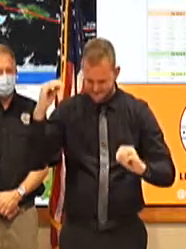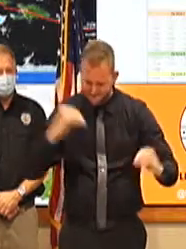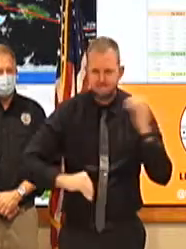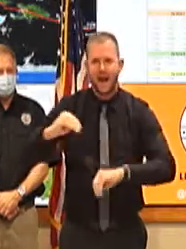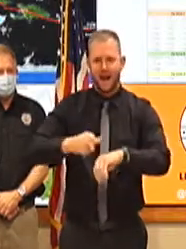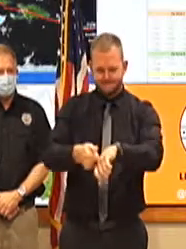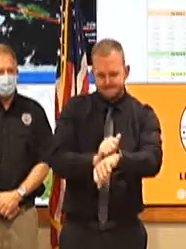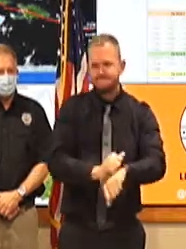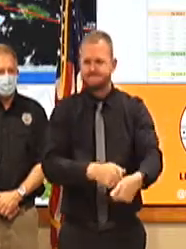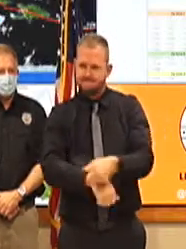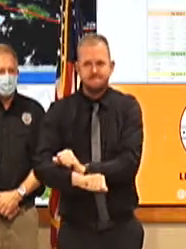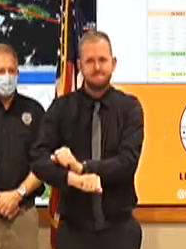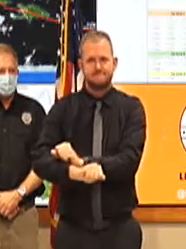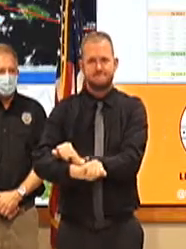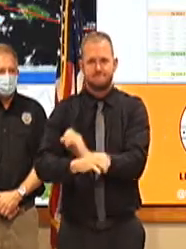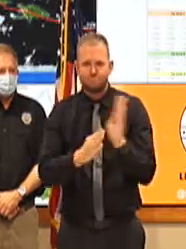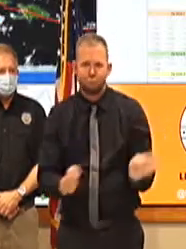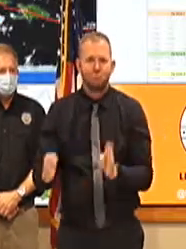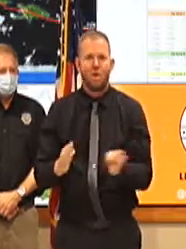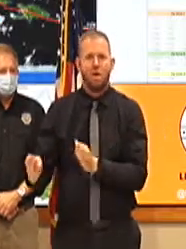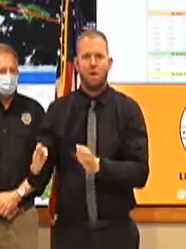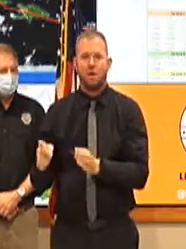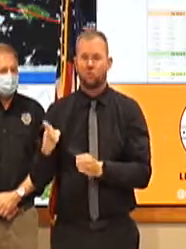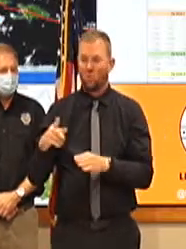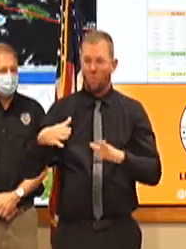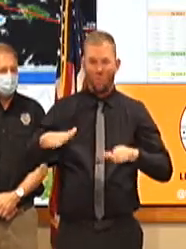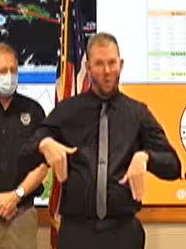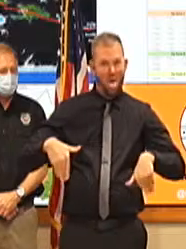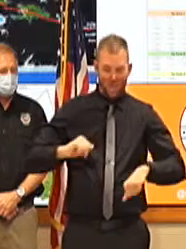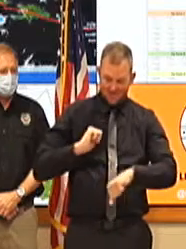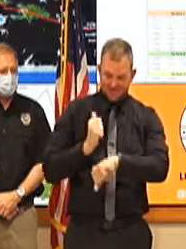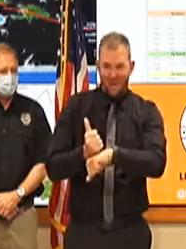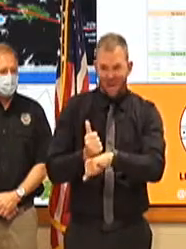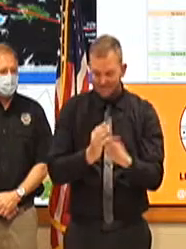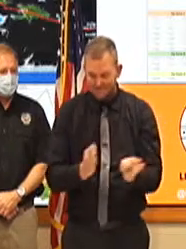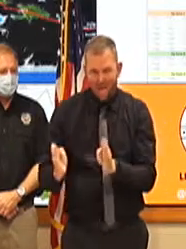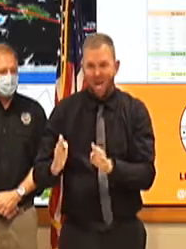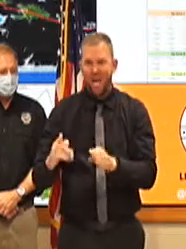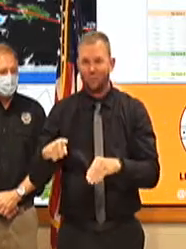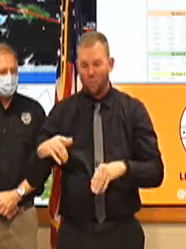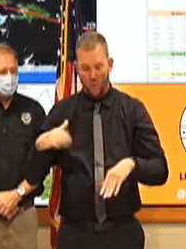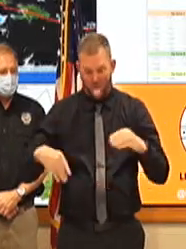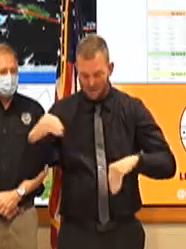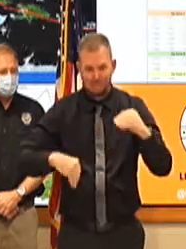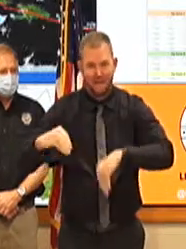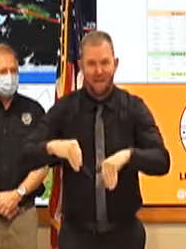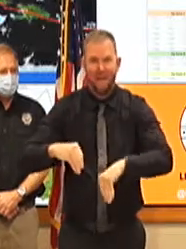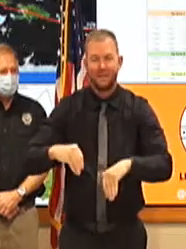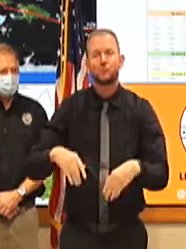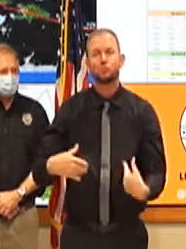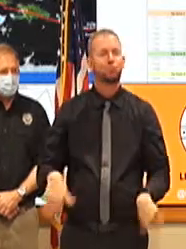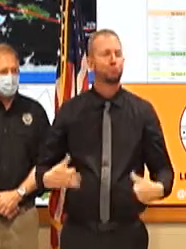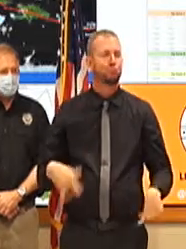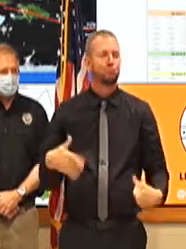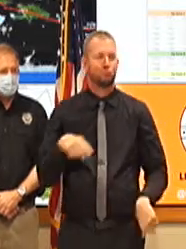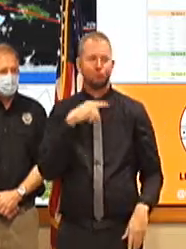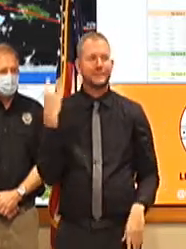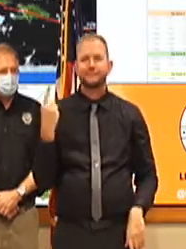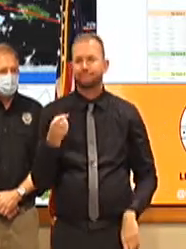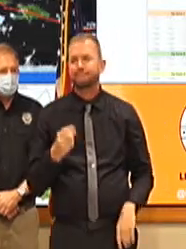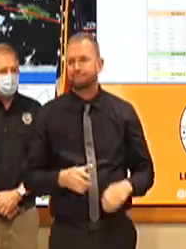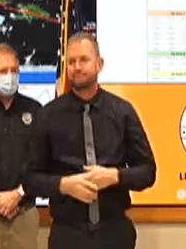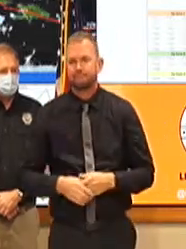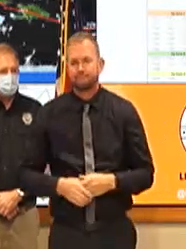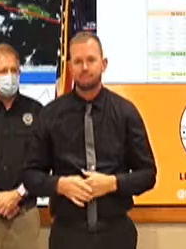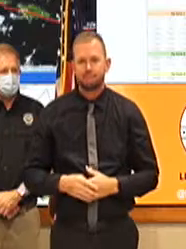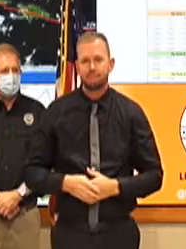So you should be well underway. Your hurricane kit and everything that you need, you should have that in your possession. But let me